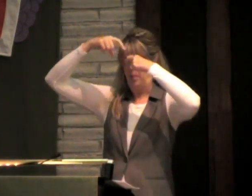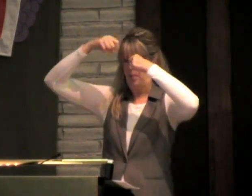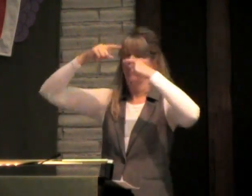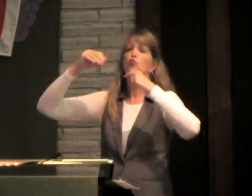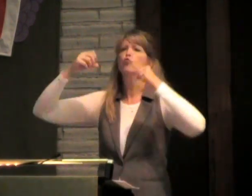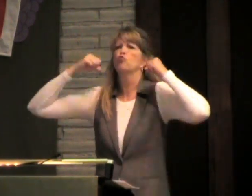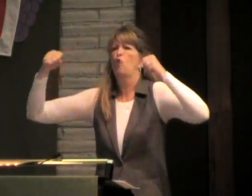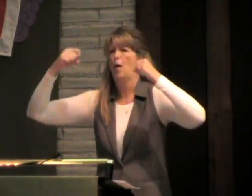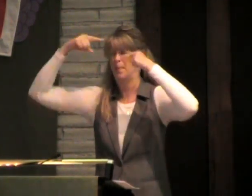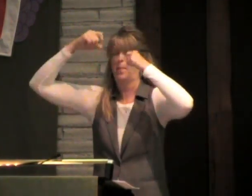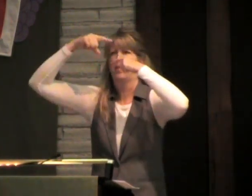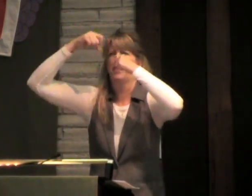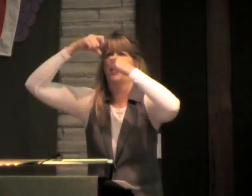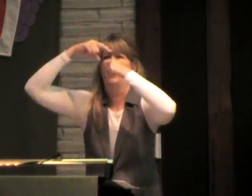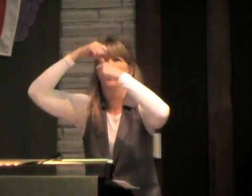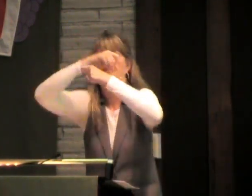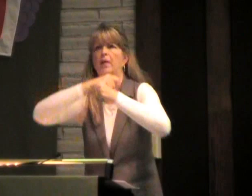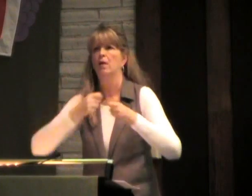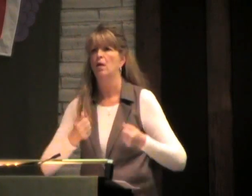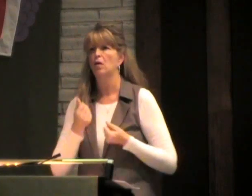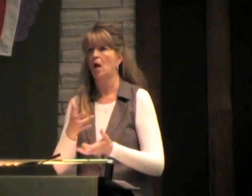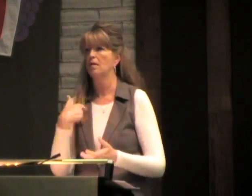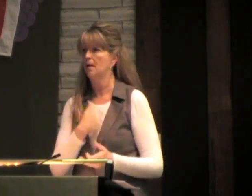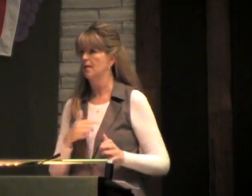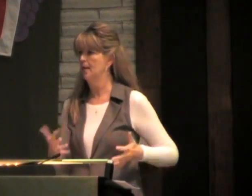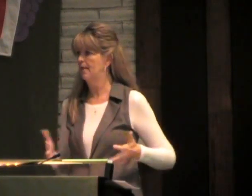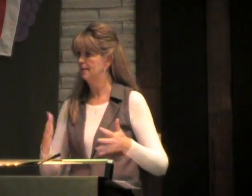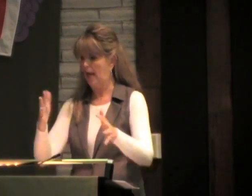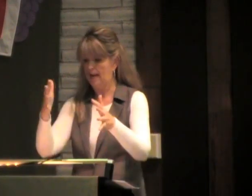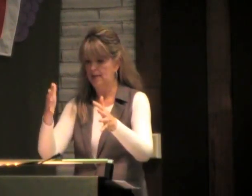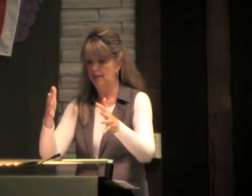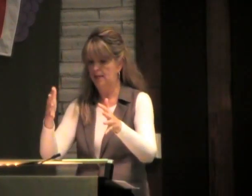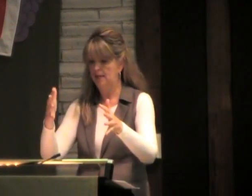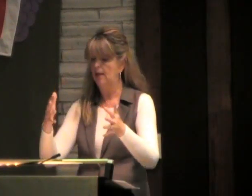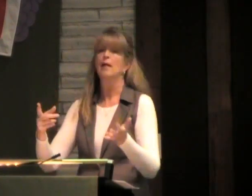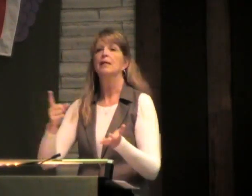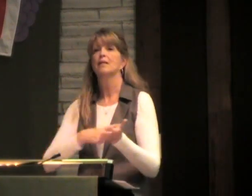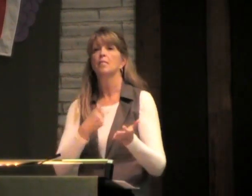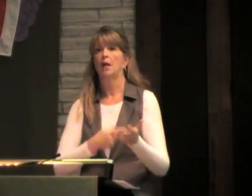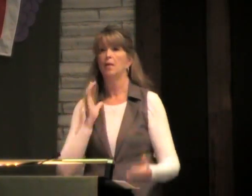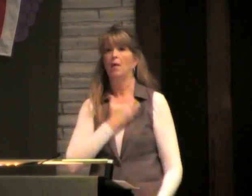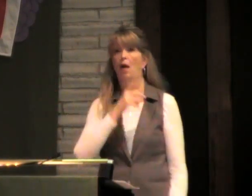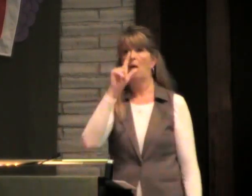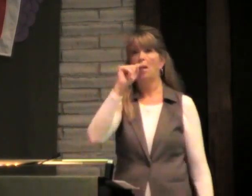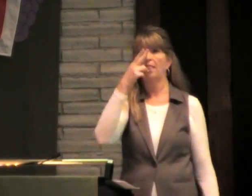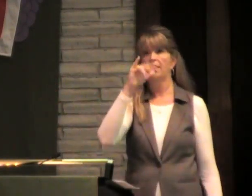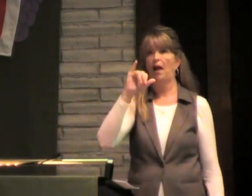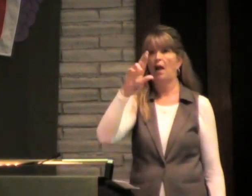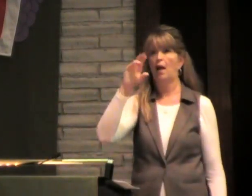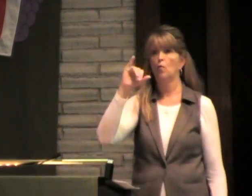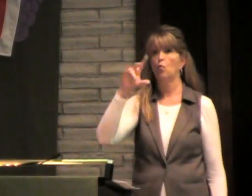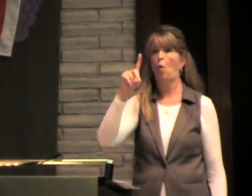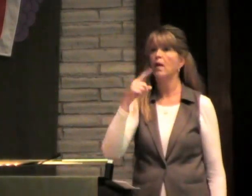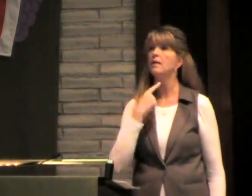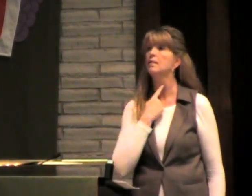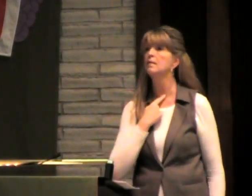Sometimes our synapses are firing too quickly or too strongly, and that can lead to anxiety. Sometimes